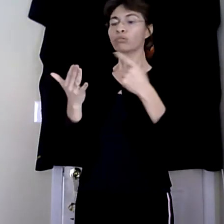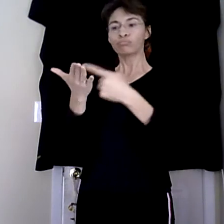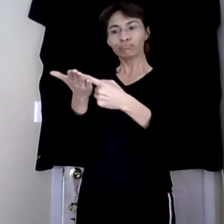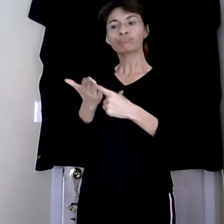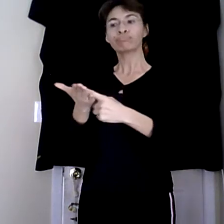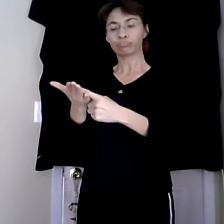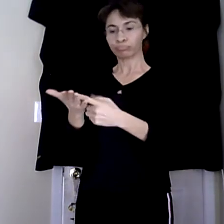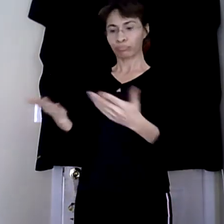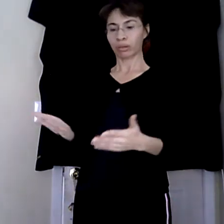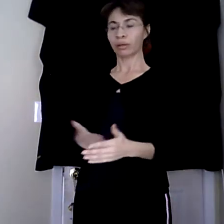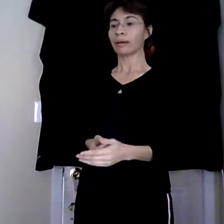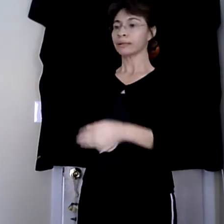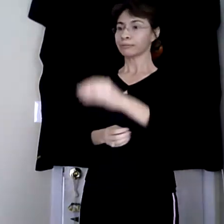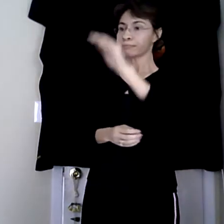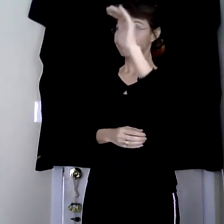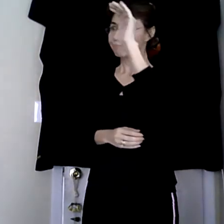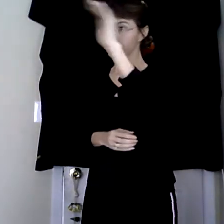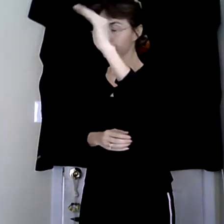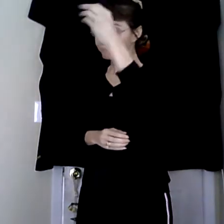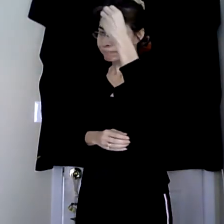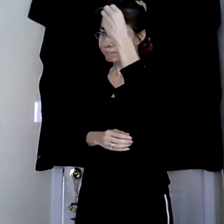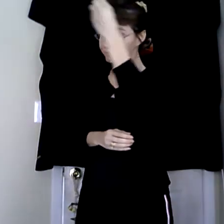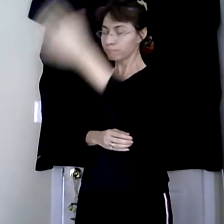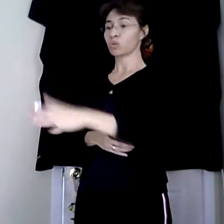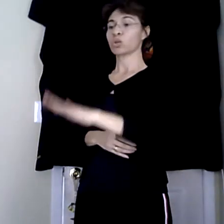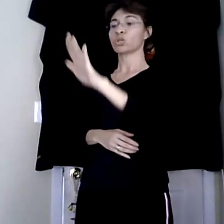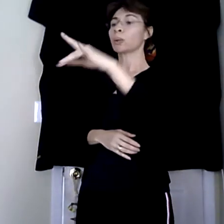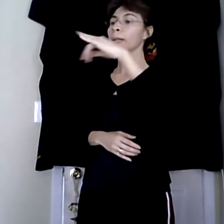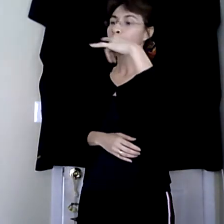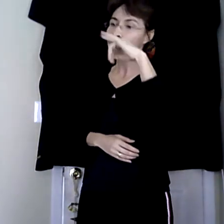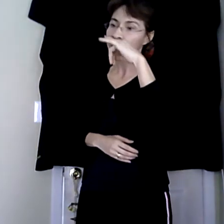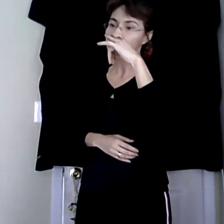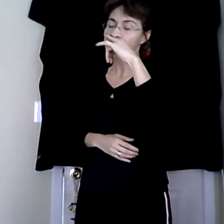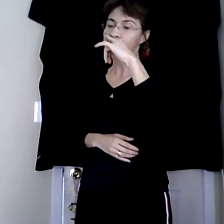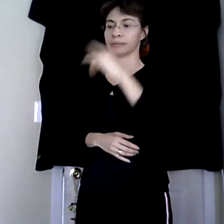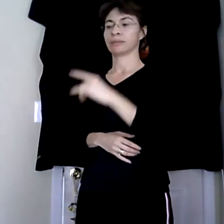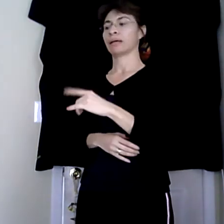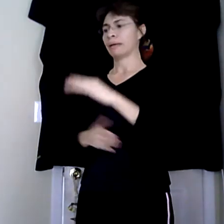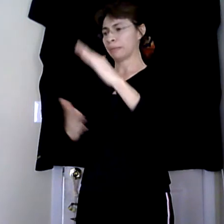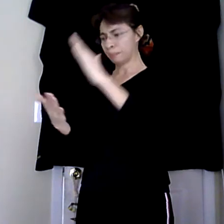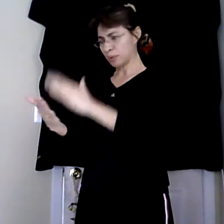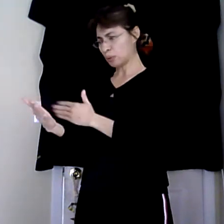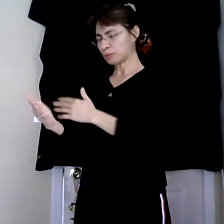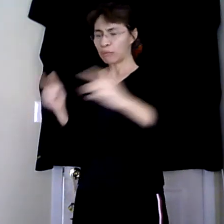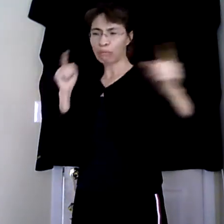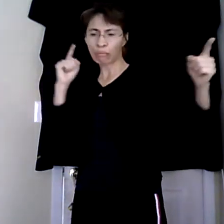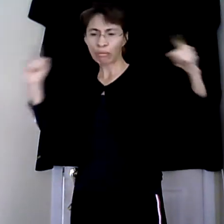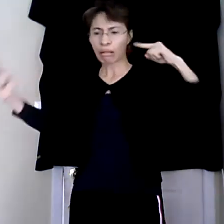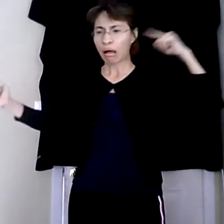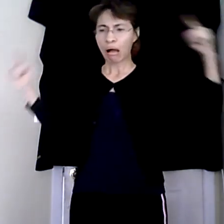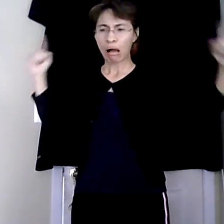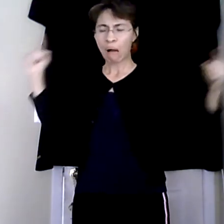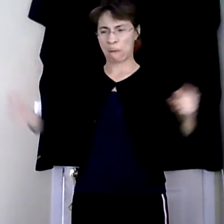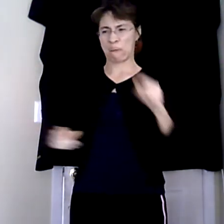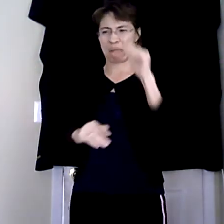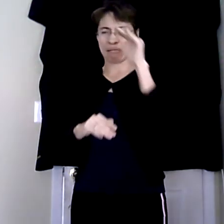to let you be aware that your kids turn up music and play loud late into the night. And it's hard for us to get